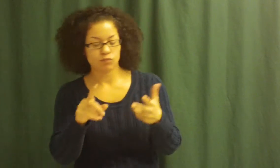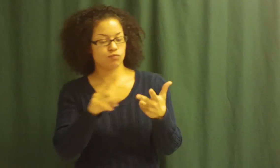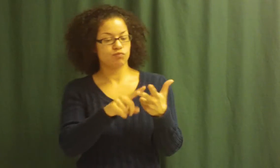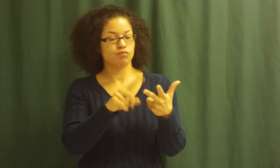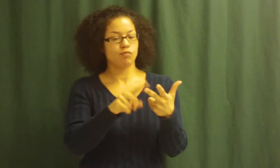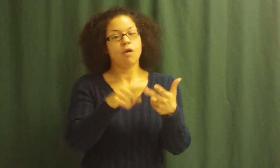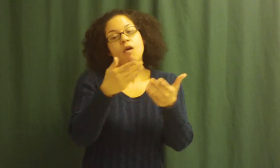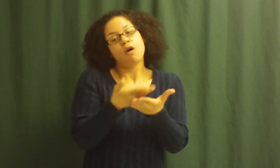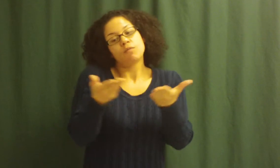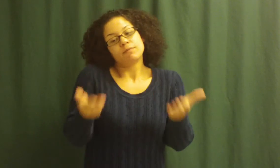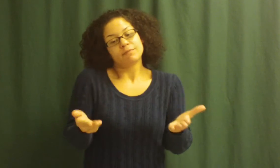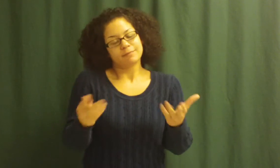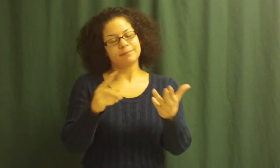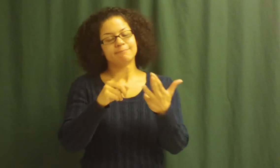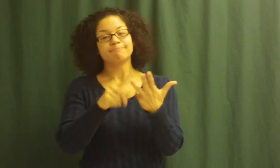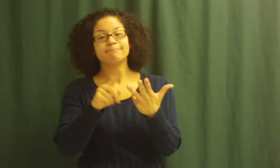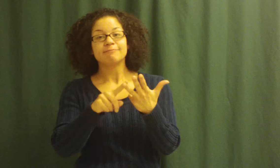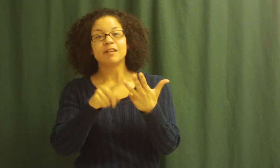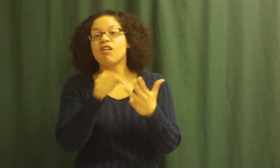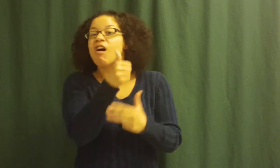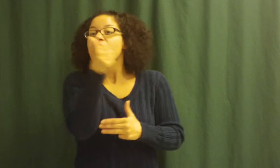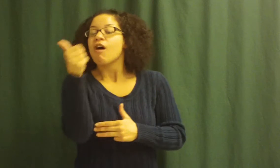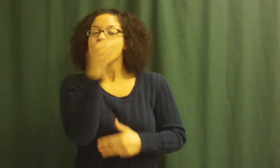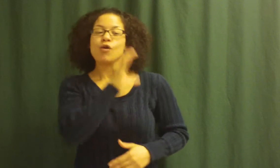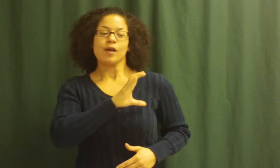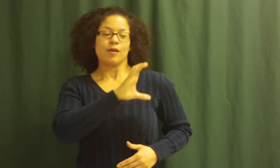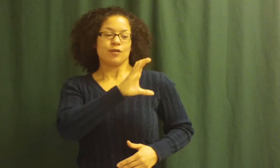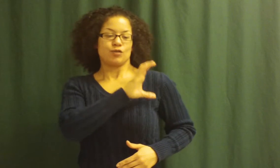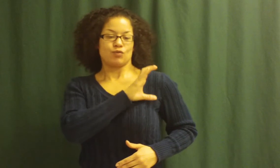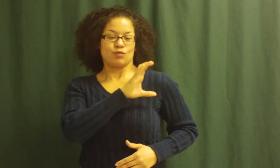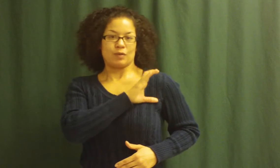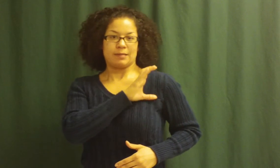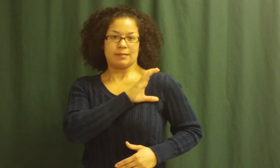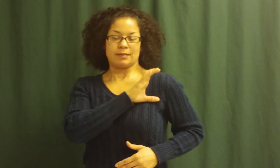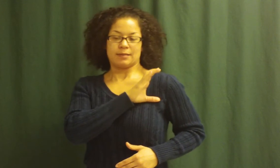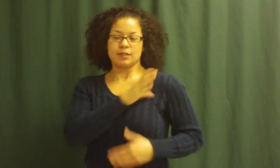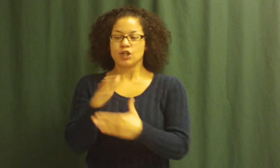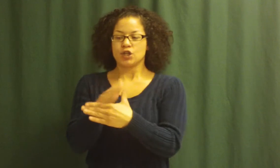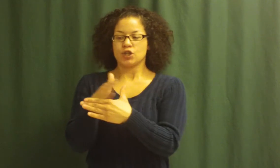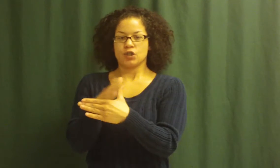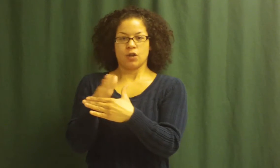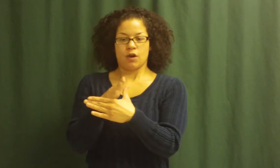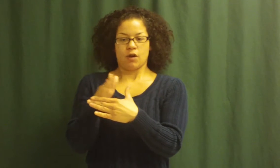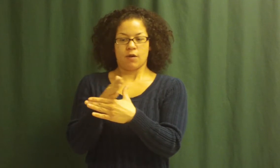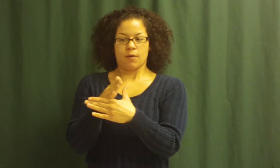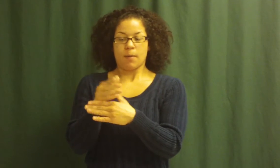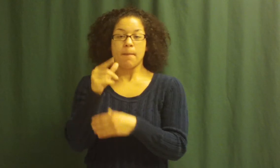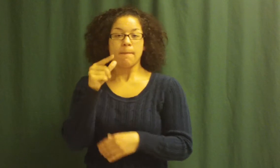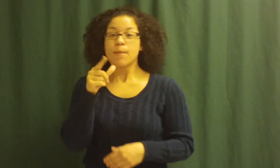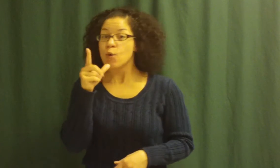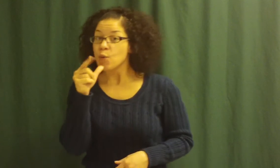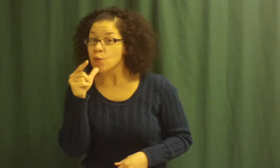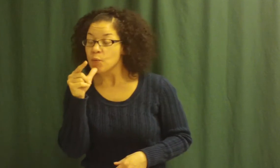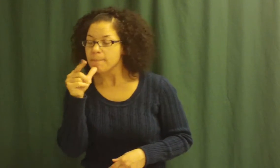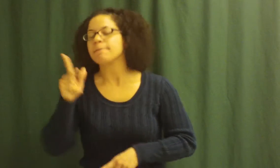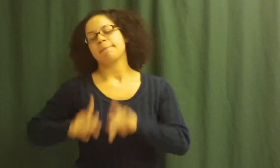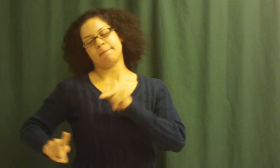characteristics common to the members of a particular group or society. Through culture, people and groups